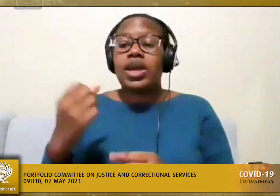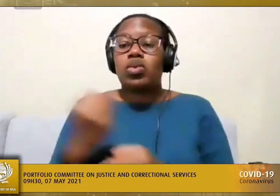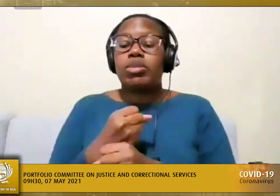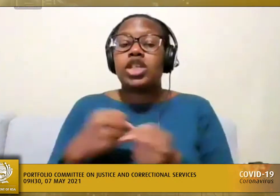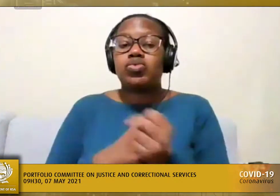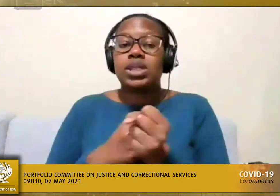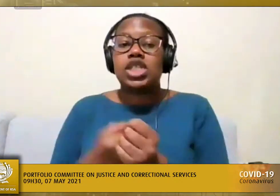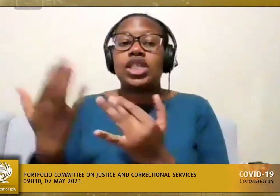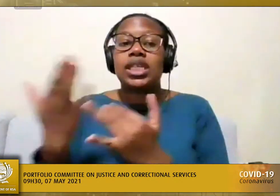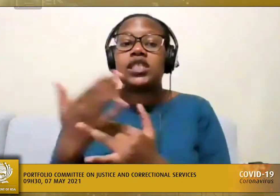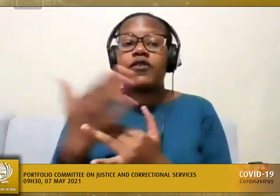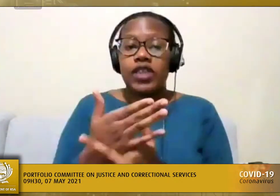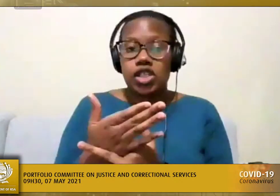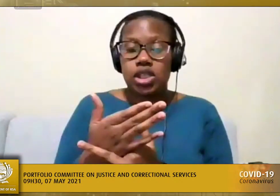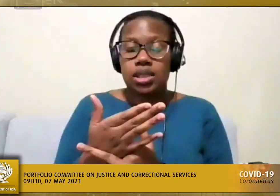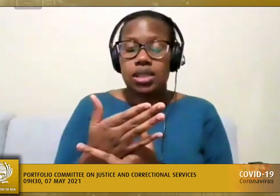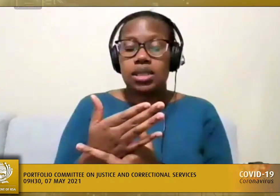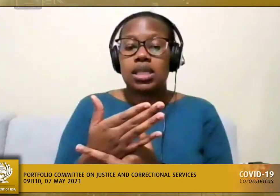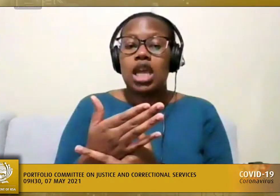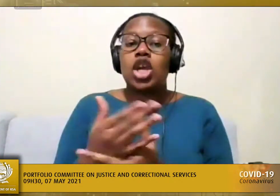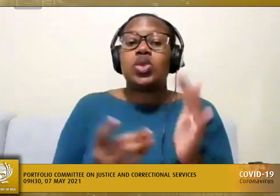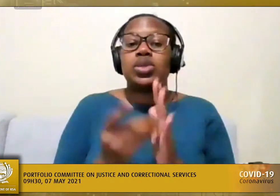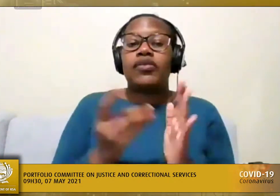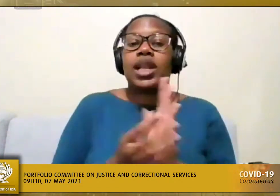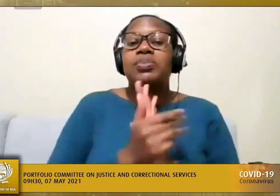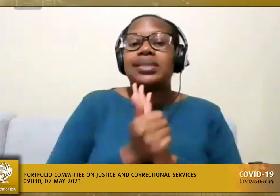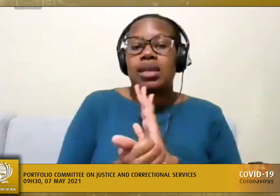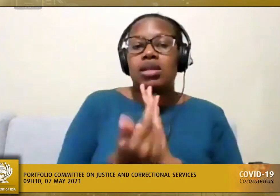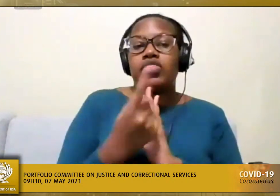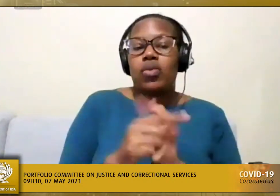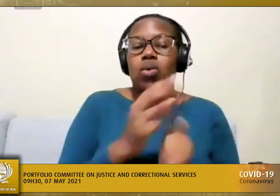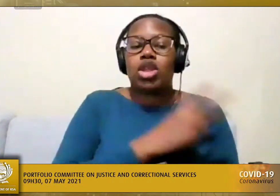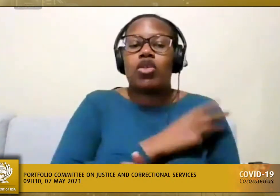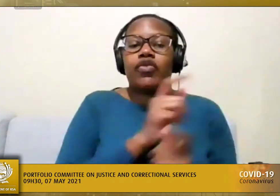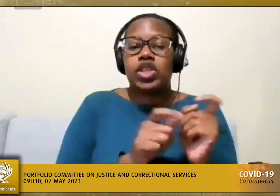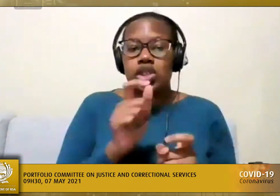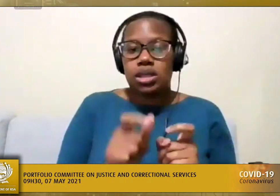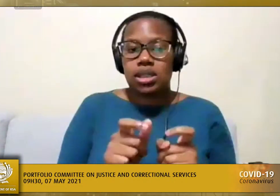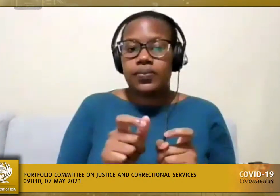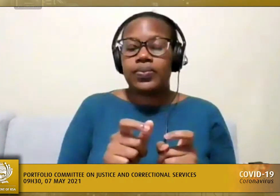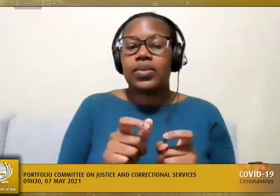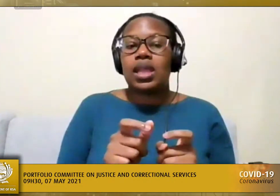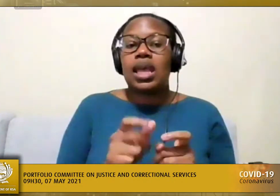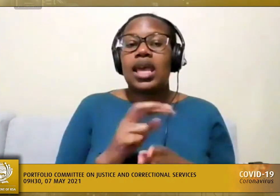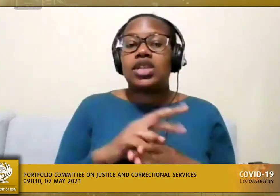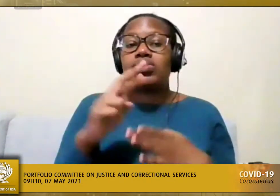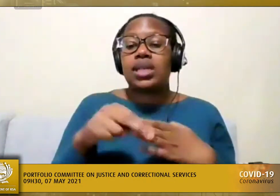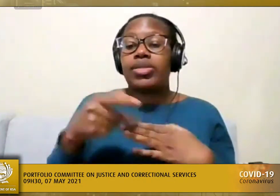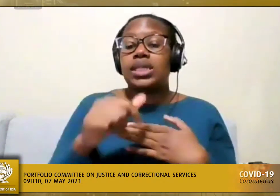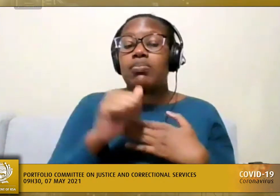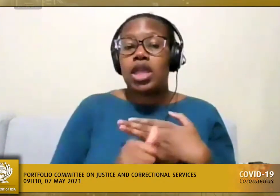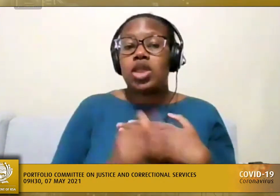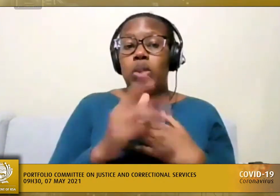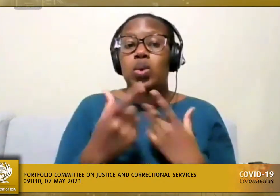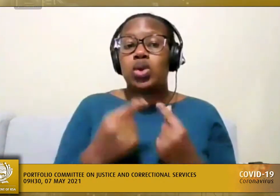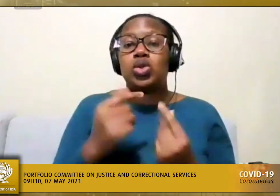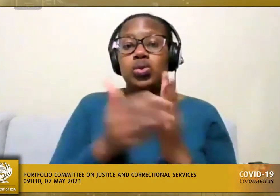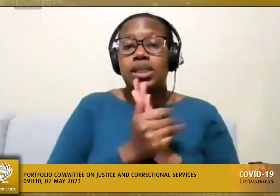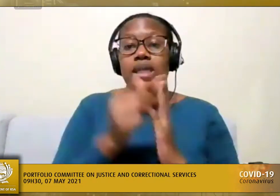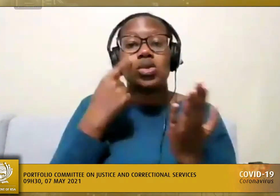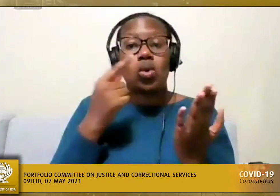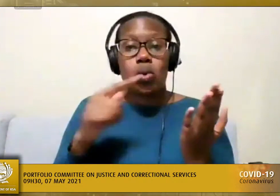developing skills for for the officials as a result this month will be conducting skills audits to determine